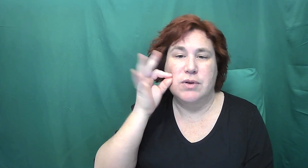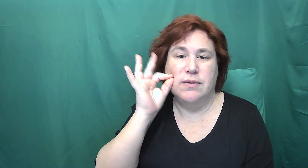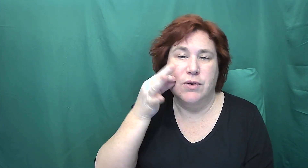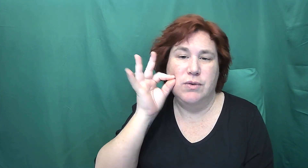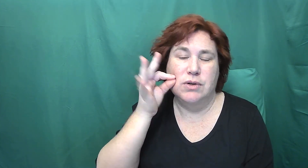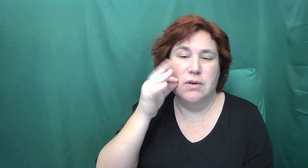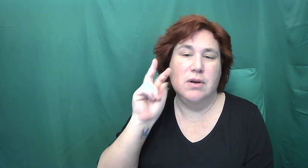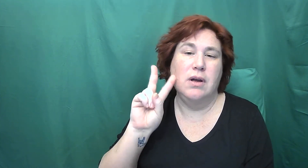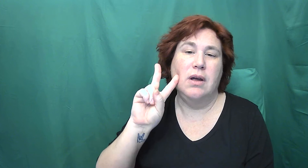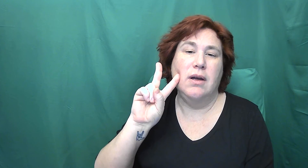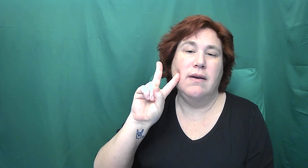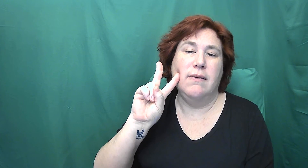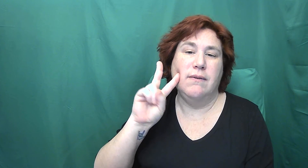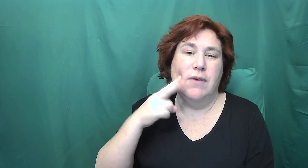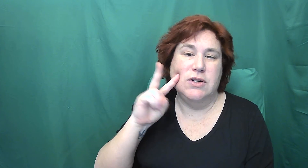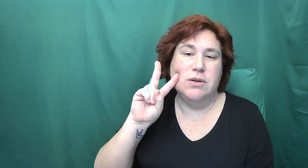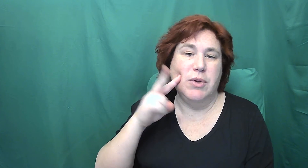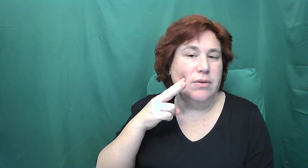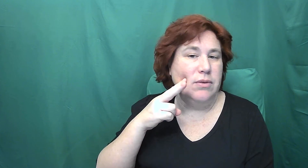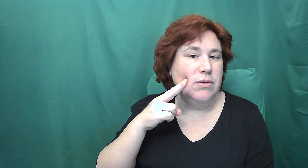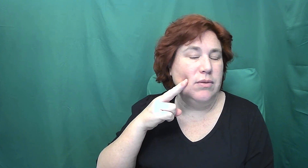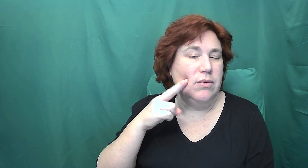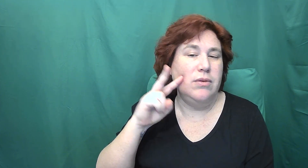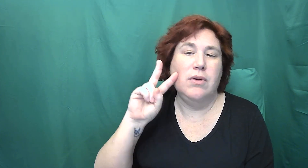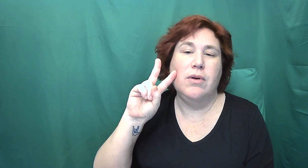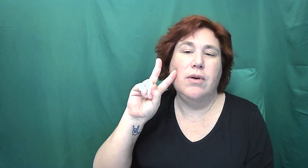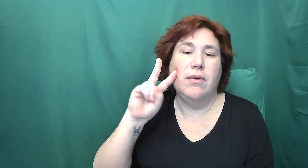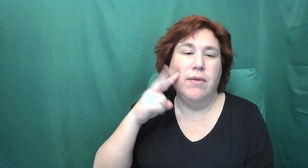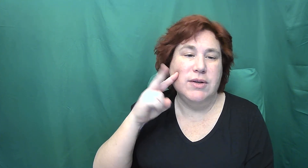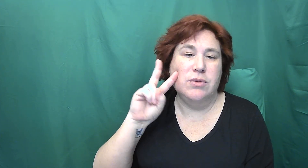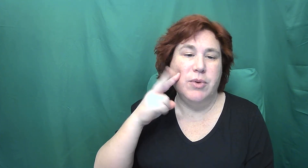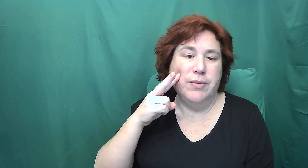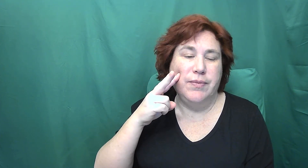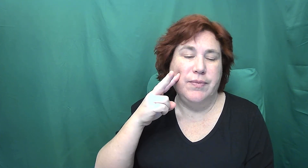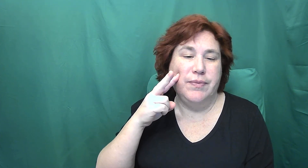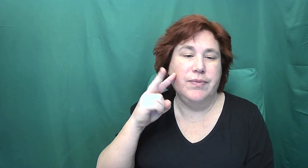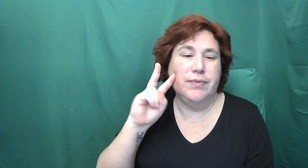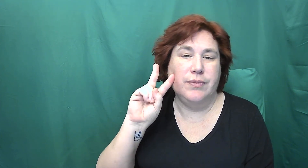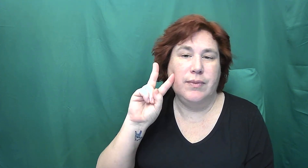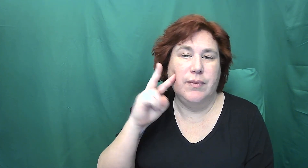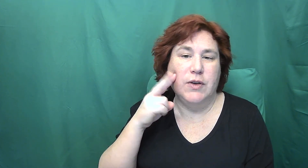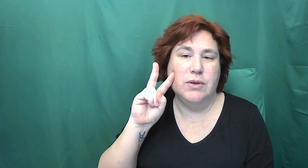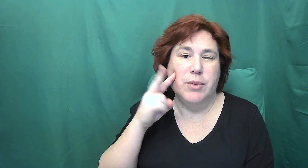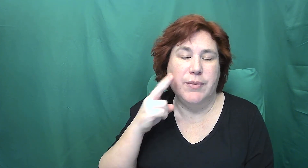Fruit. Vegetable. Vegetable. Vegetable.